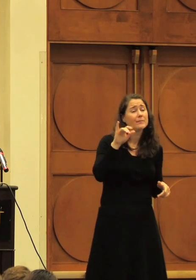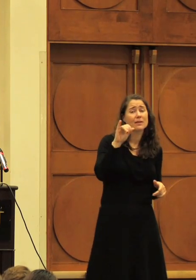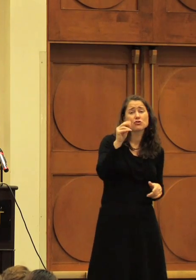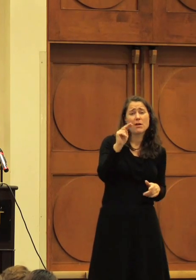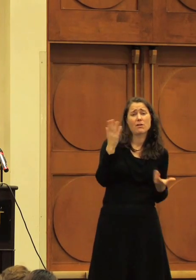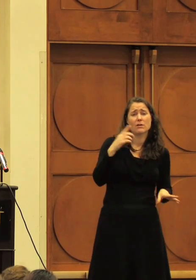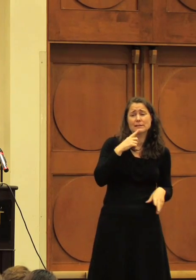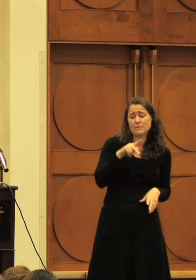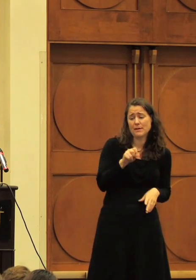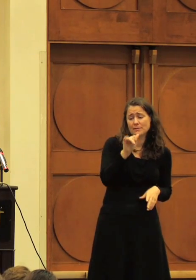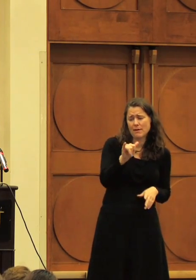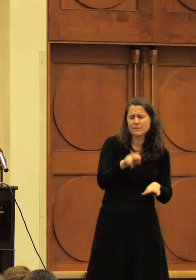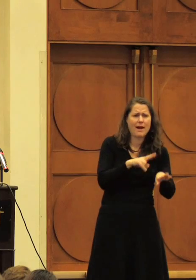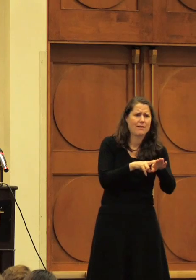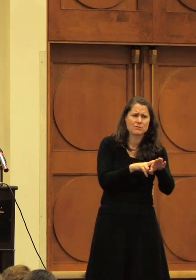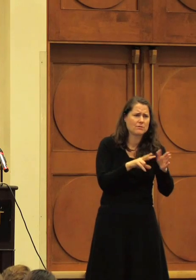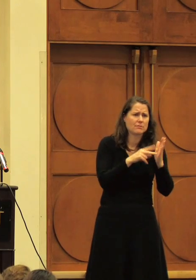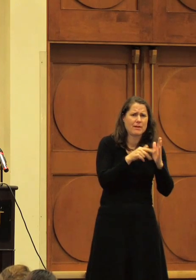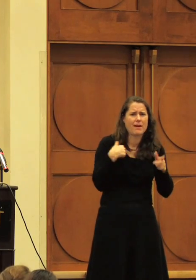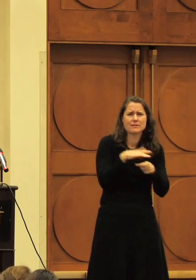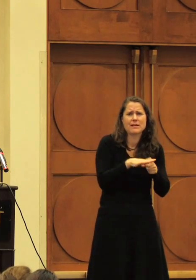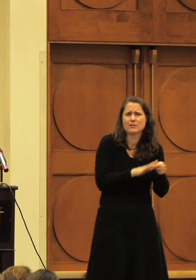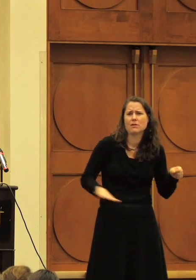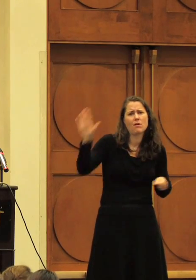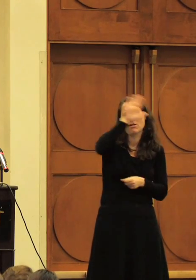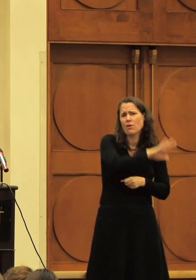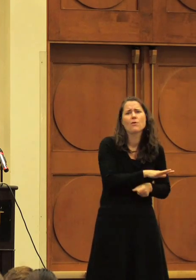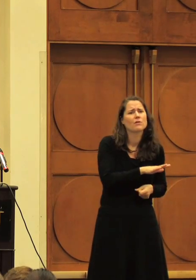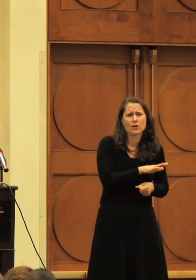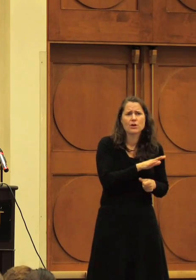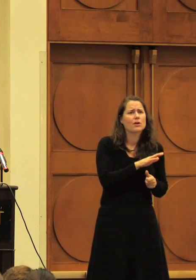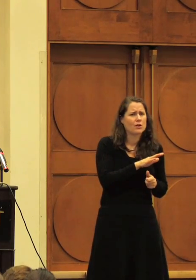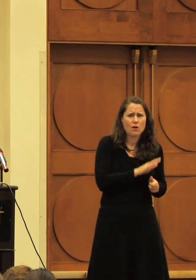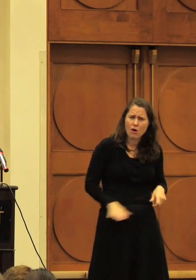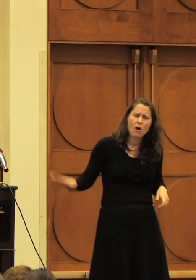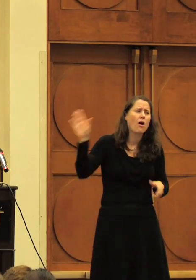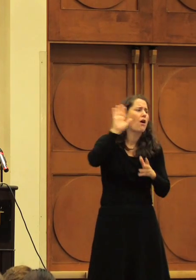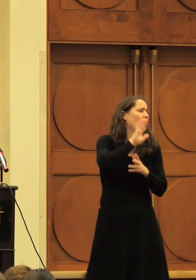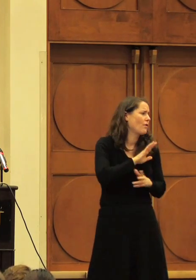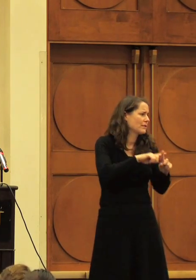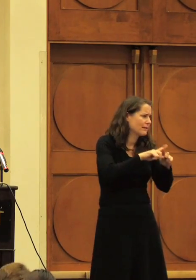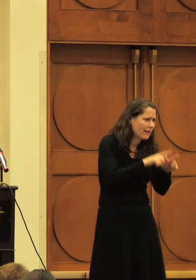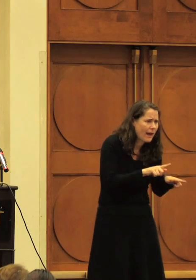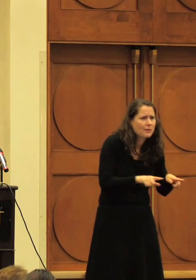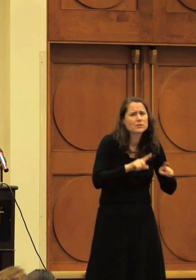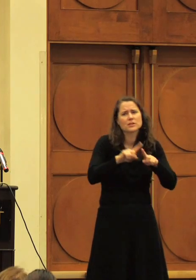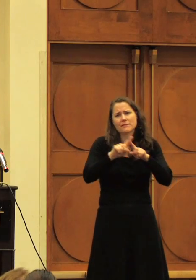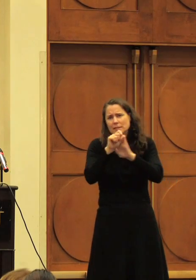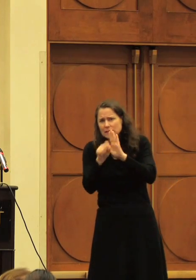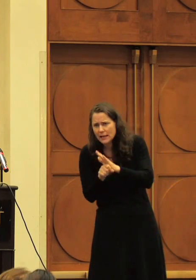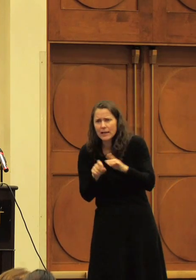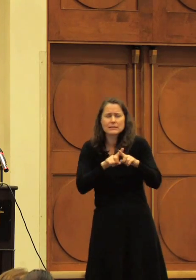There's locations all over, so even in any area of the country, for all interpreters, all languages, all places, you'll be